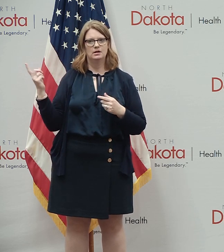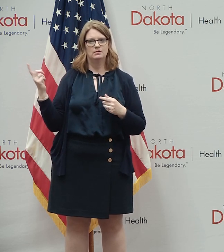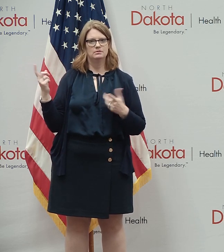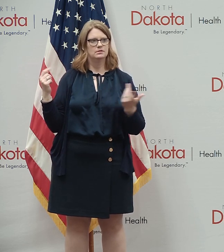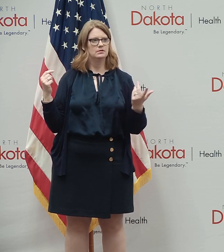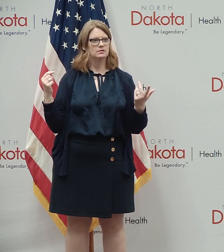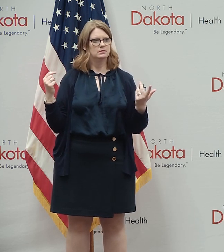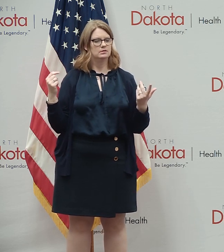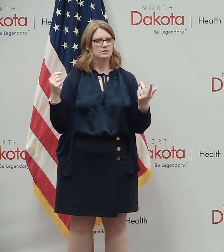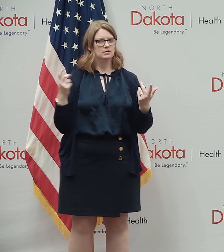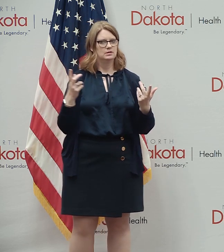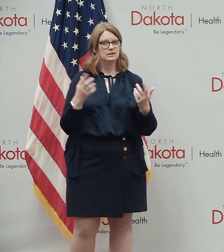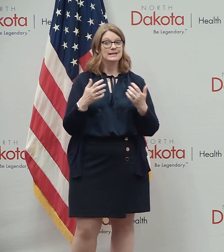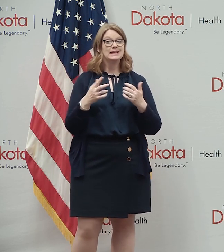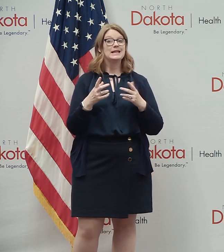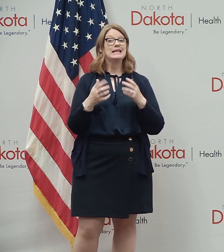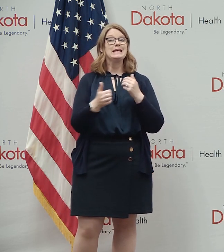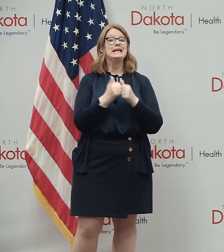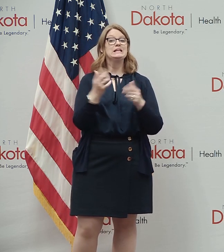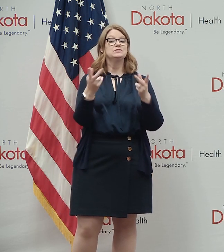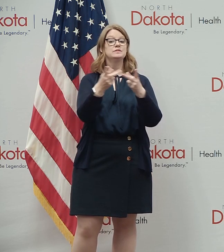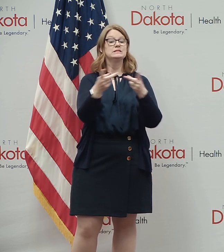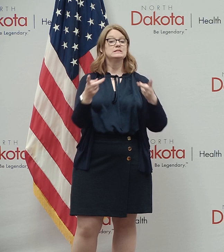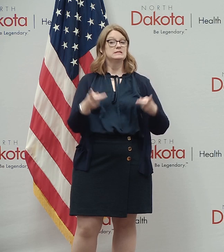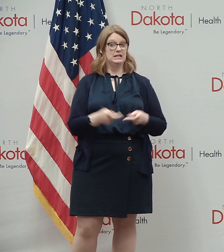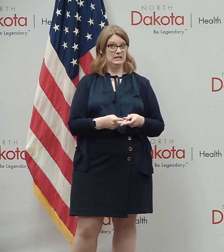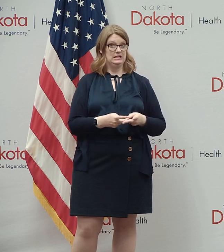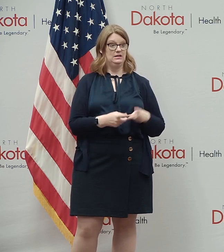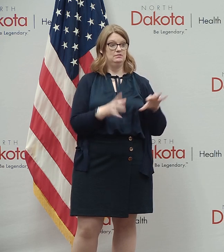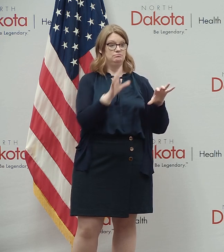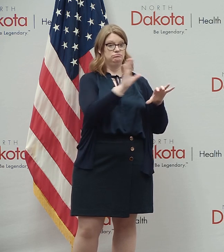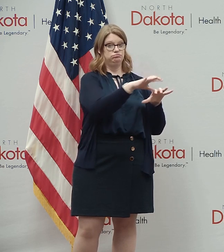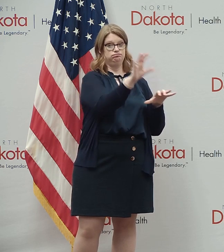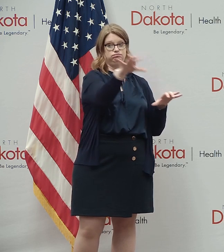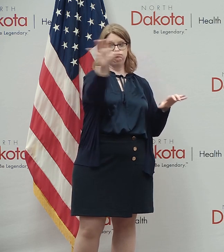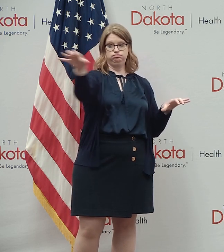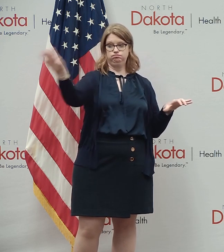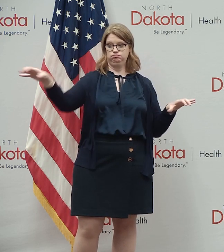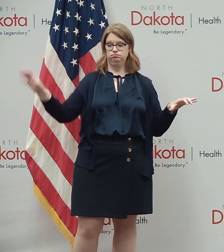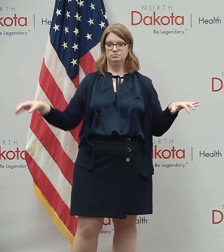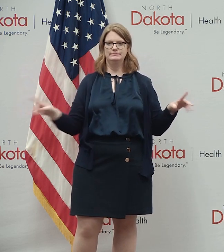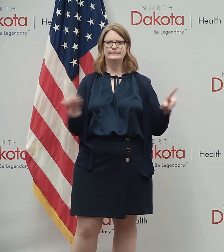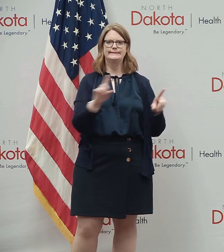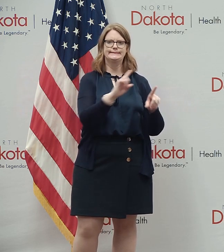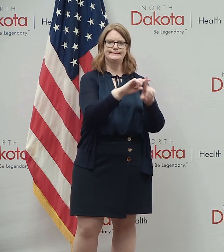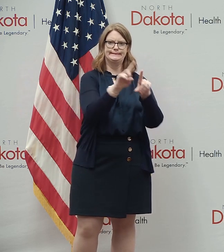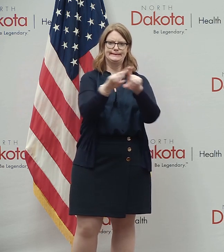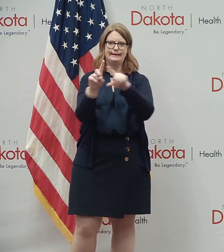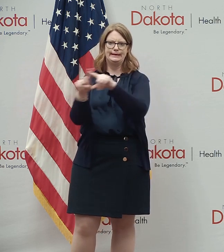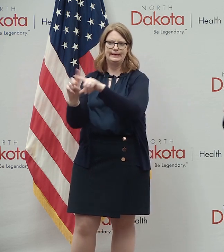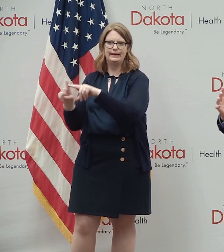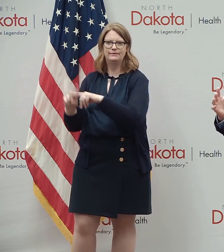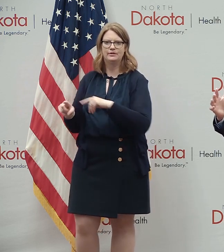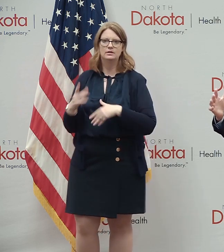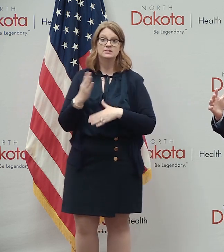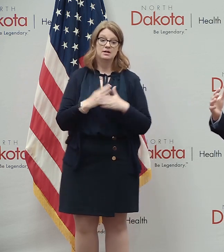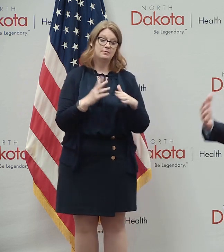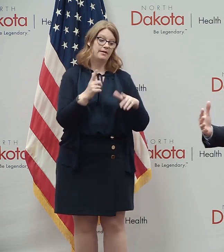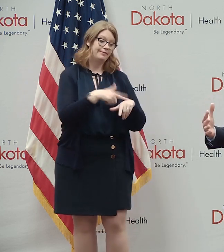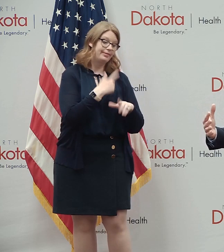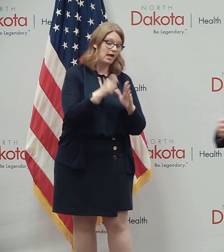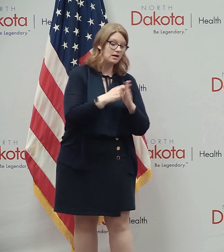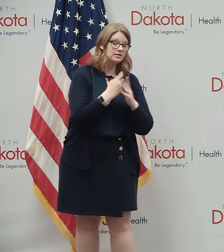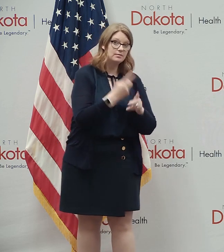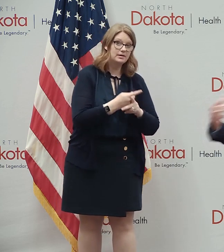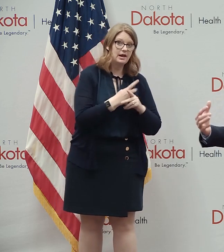to say that each facility is different. Some facilities have got long-term care, basic care,